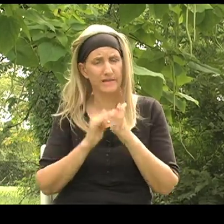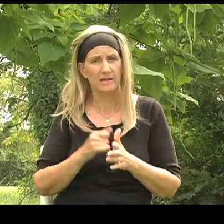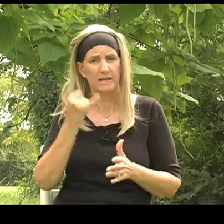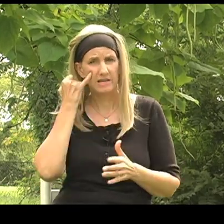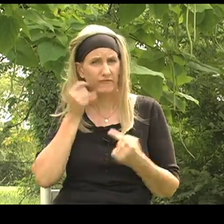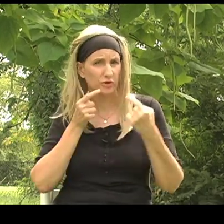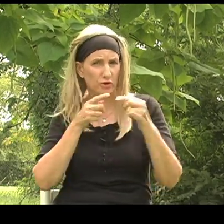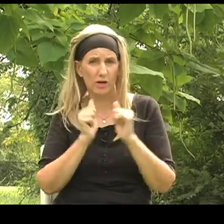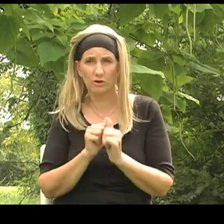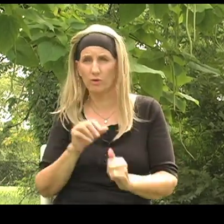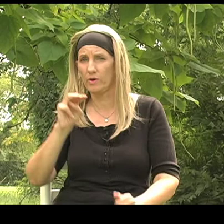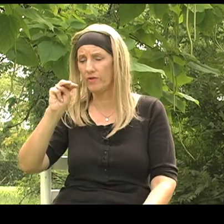if you struggle with